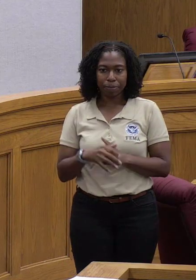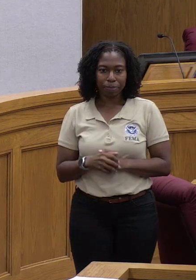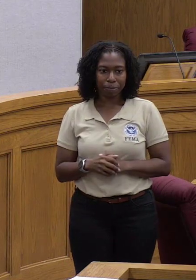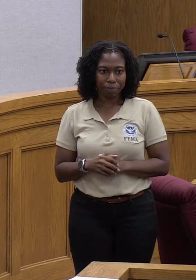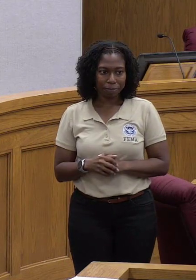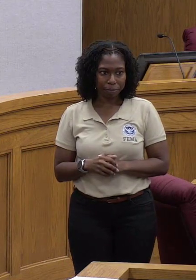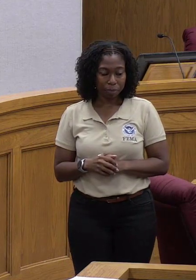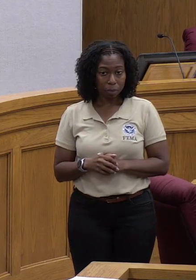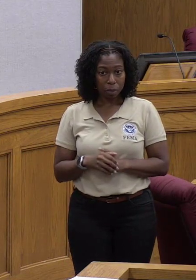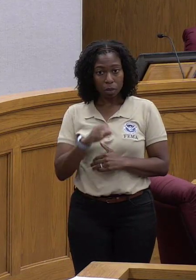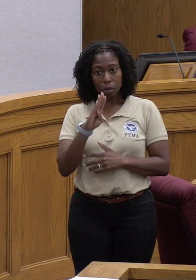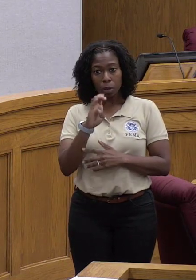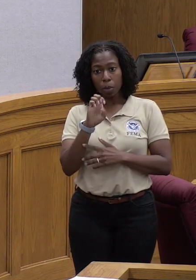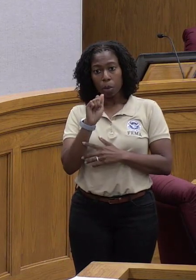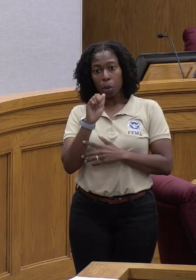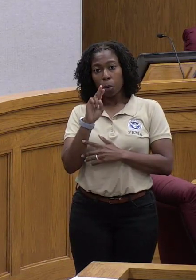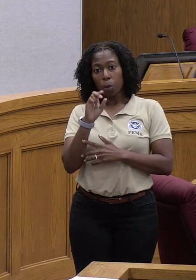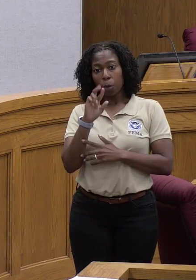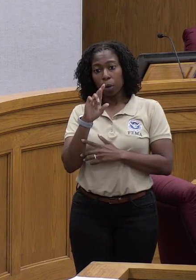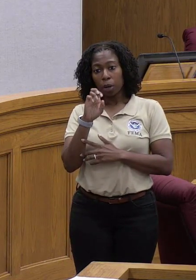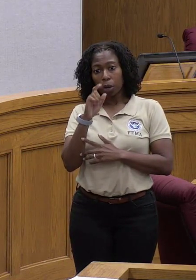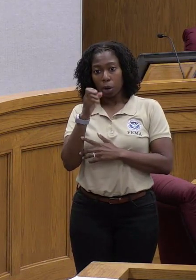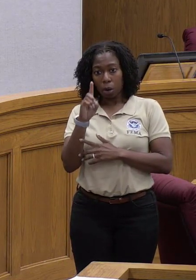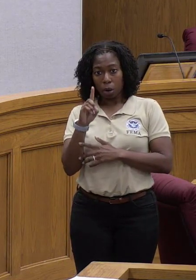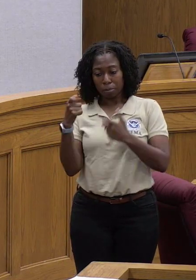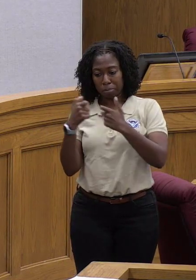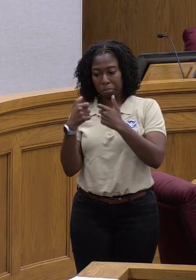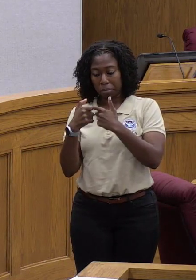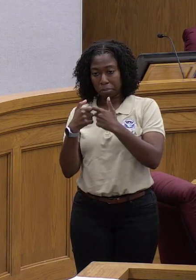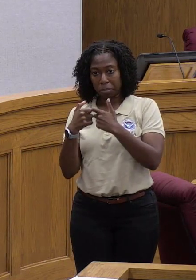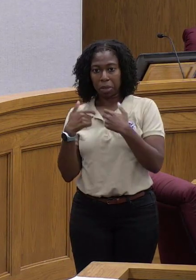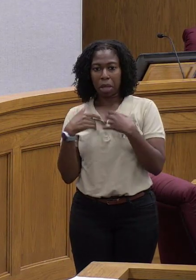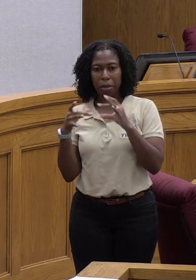And Beauregard Electric has a statement. They have about